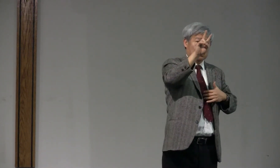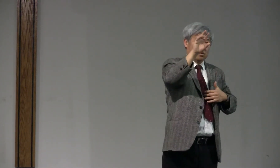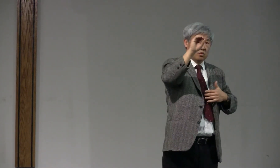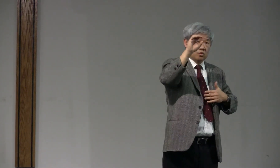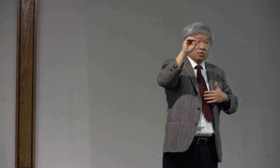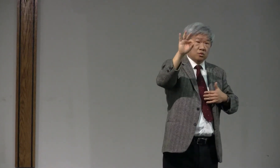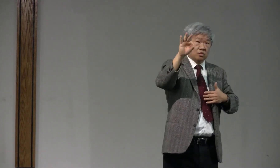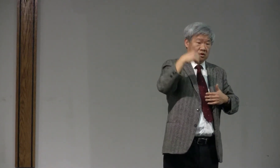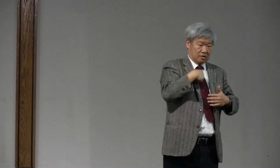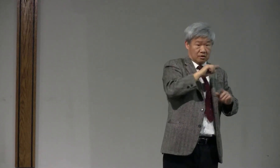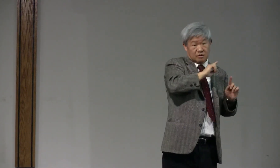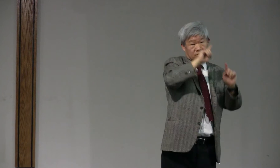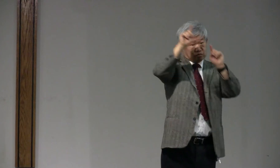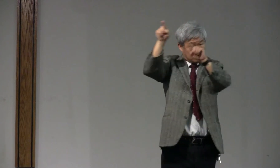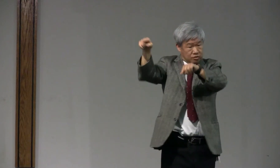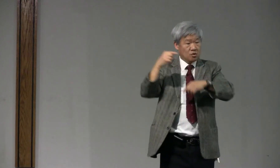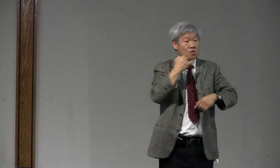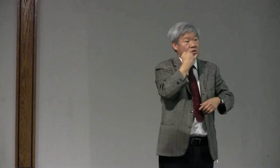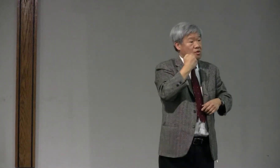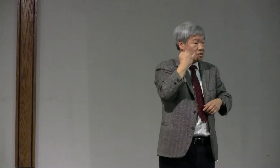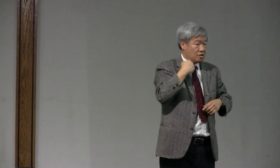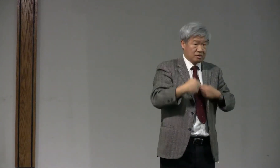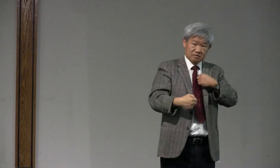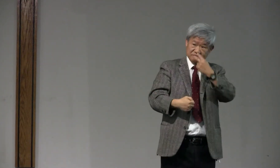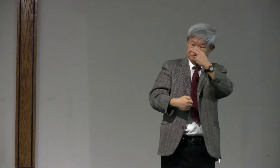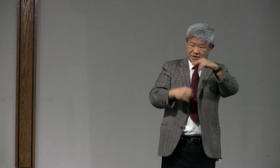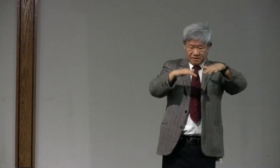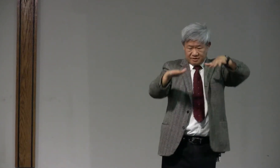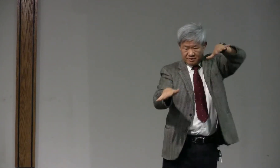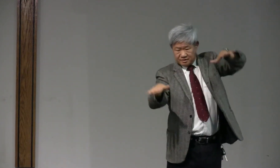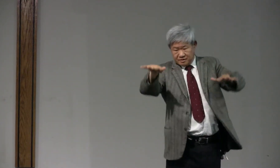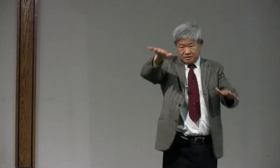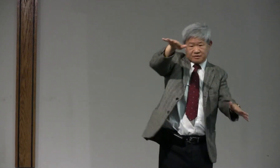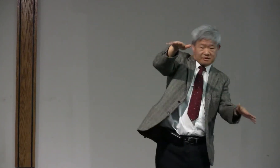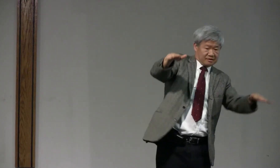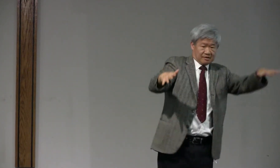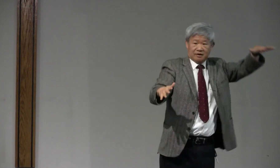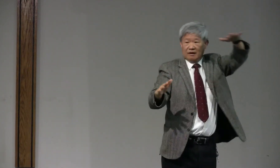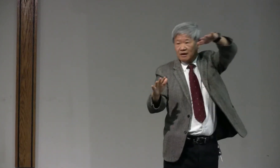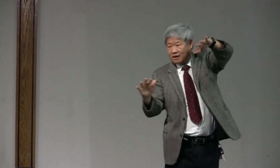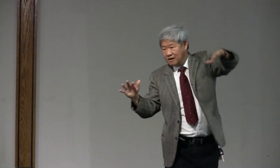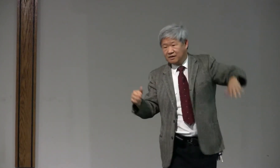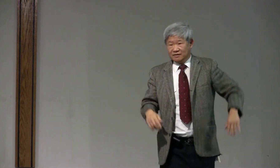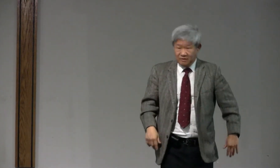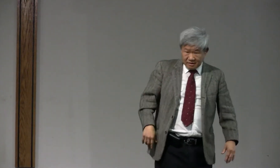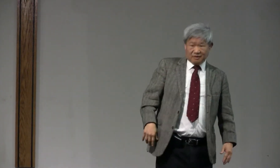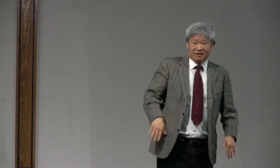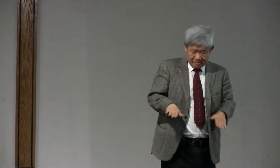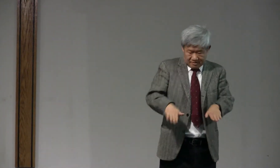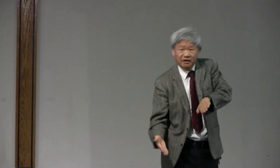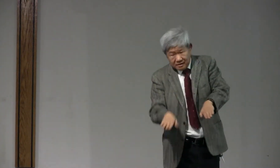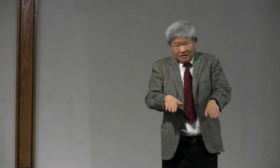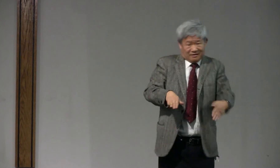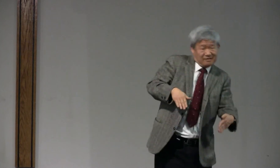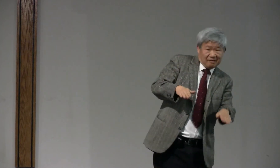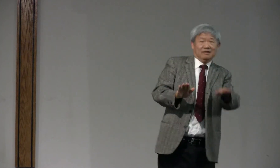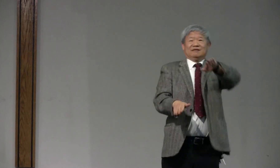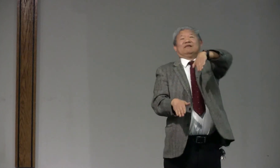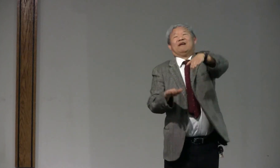I was there in 2009. I went to Israel and I saw how uneven the